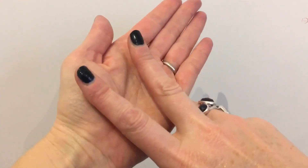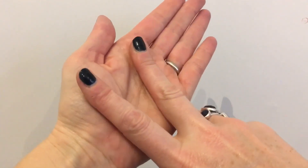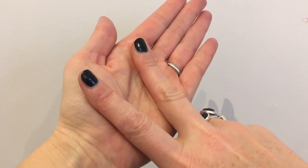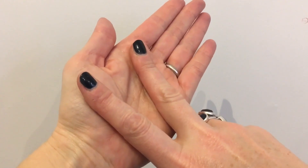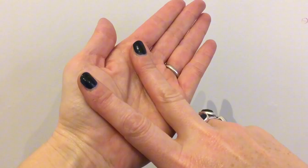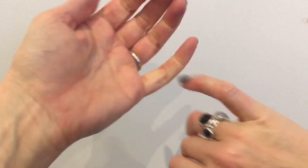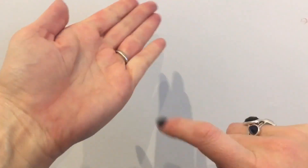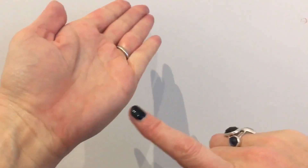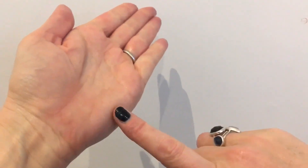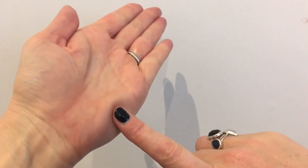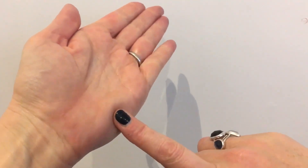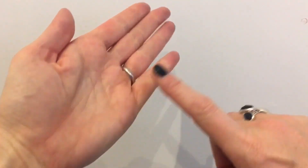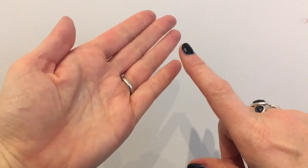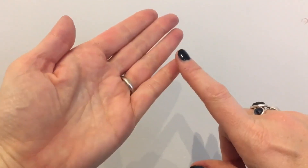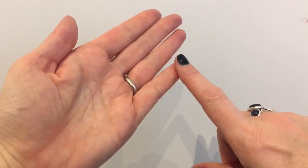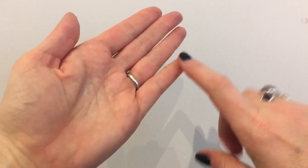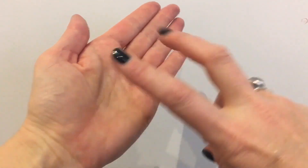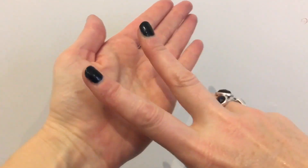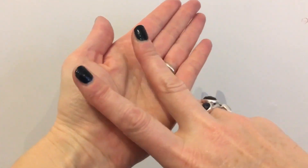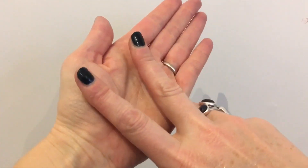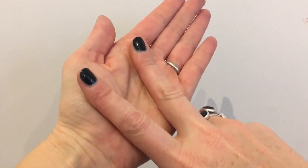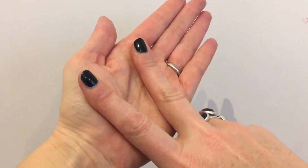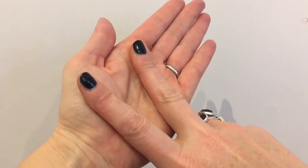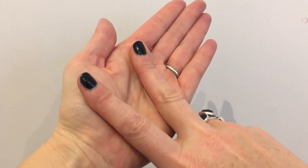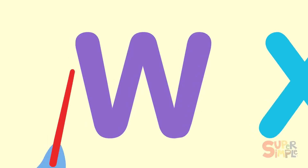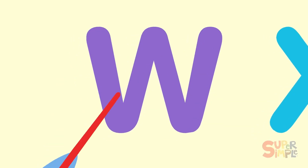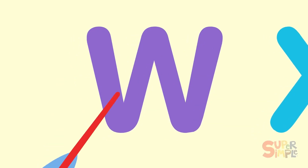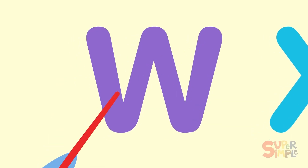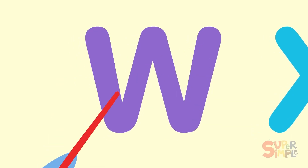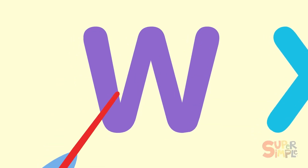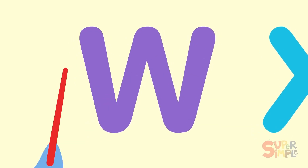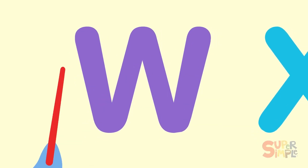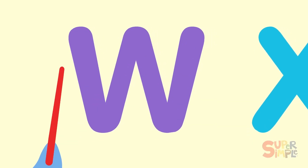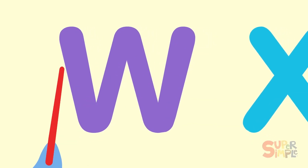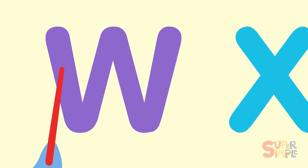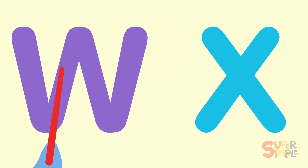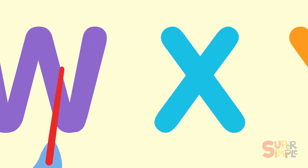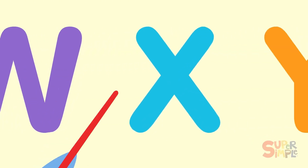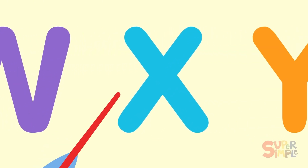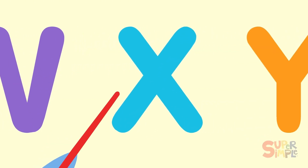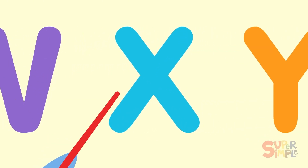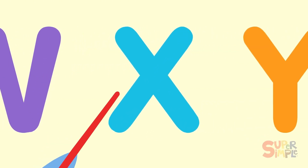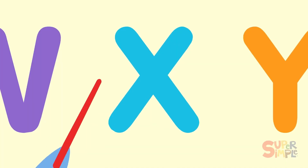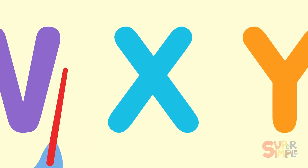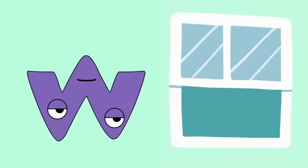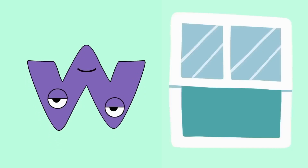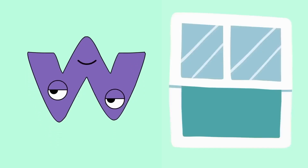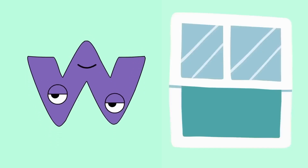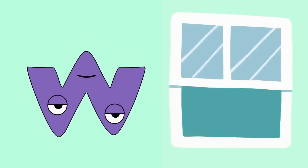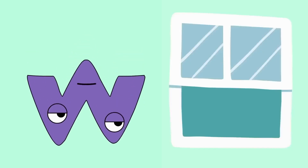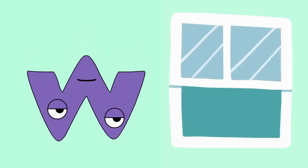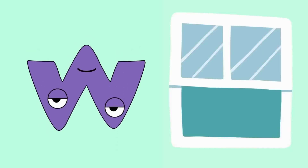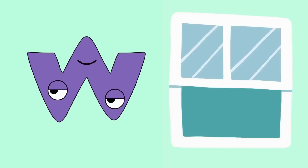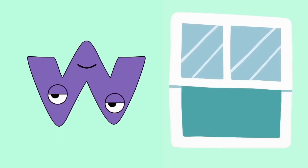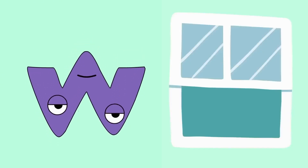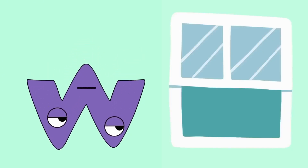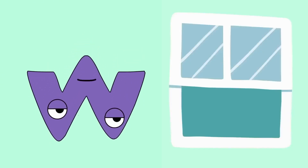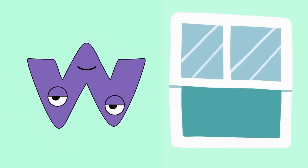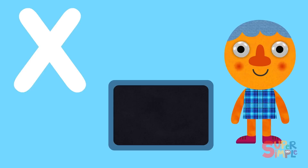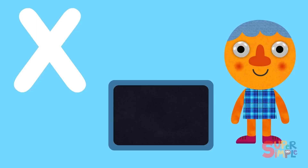V, T, U, V, W, X. W is for window.